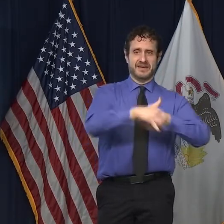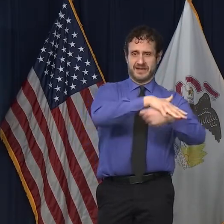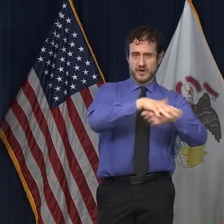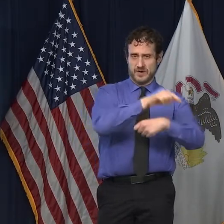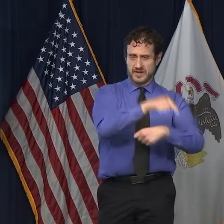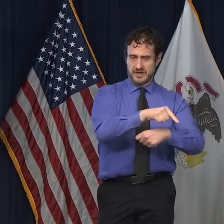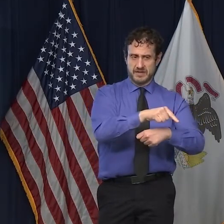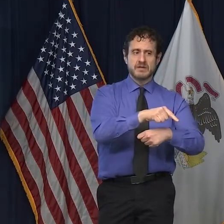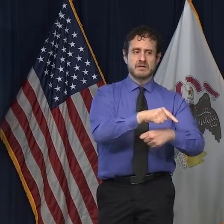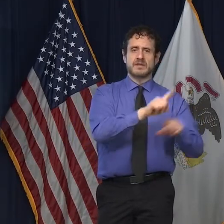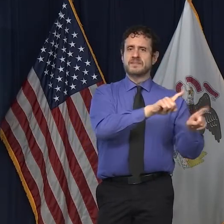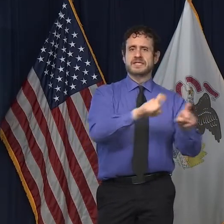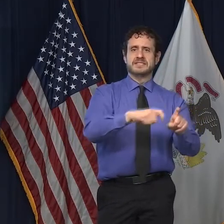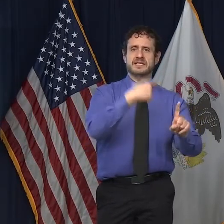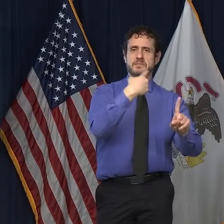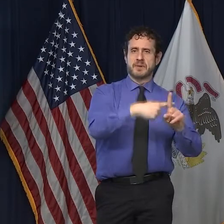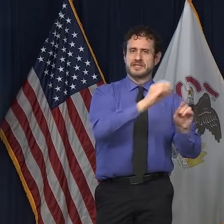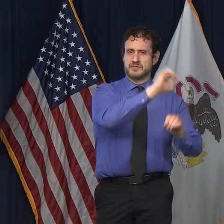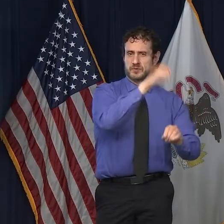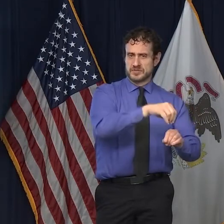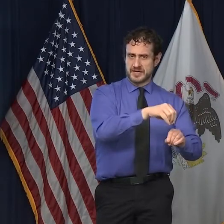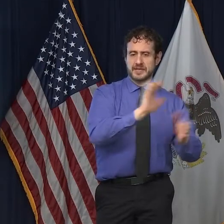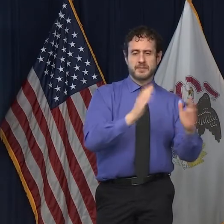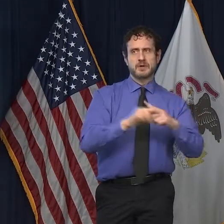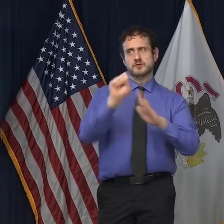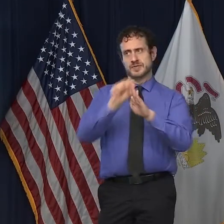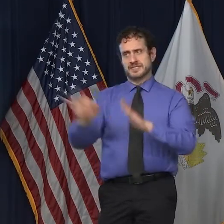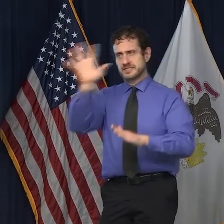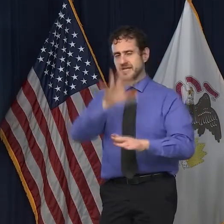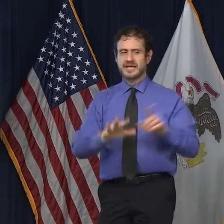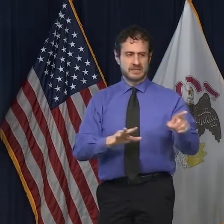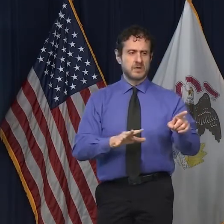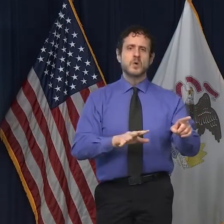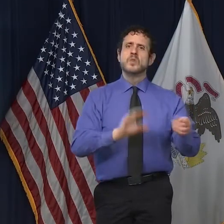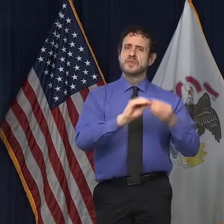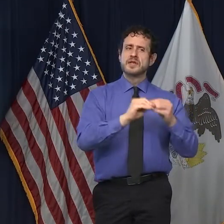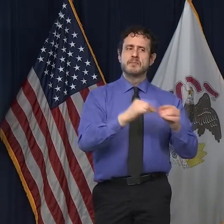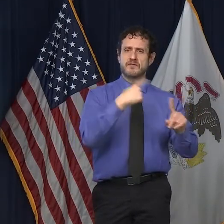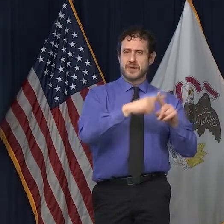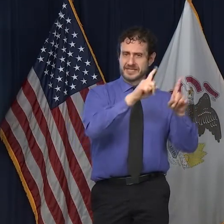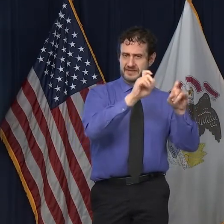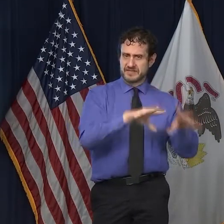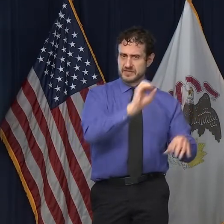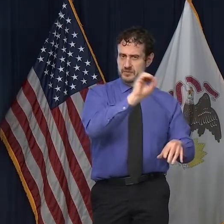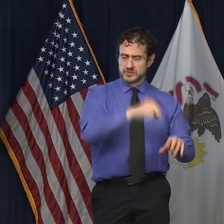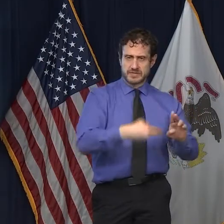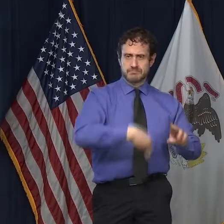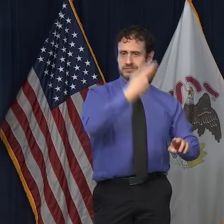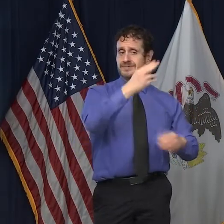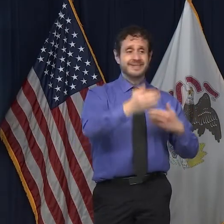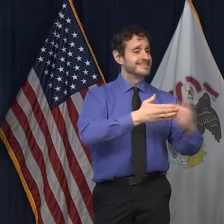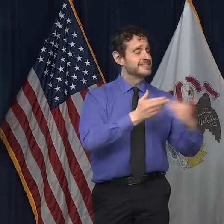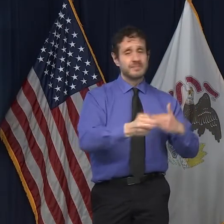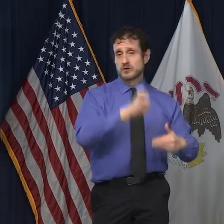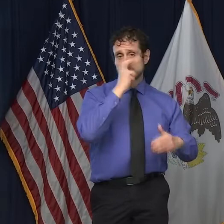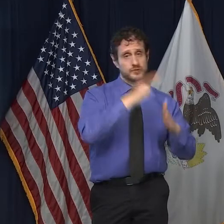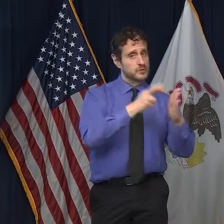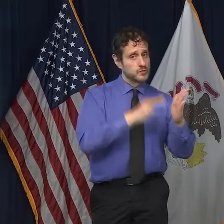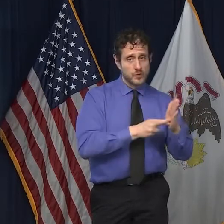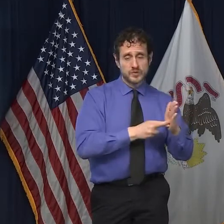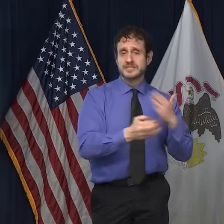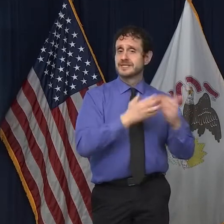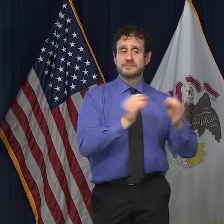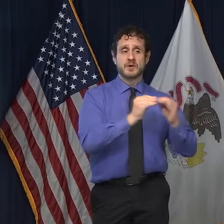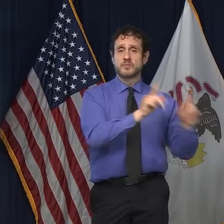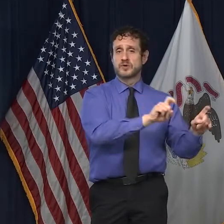been much higher than the state average, despite tight rules surrounding mitigations and testing, there are